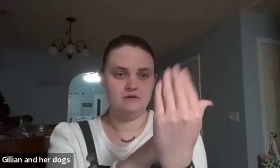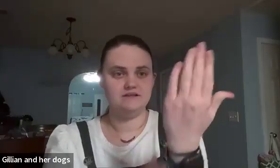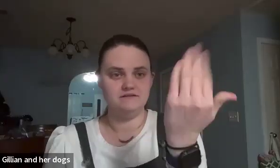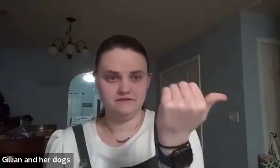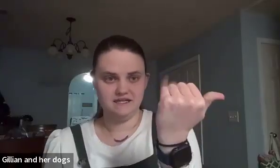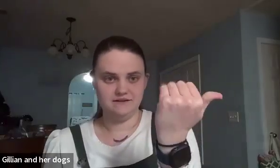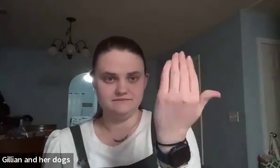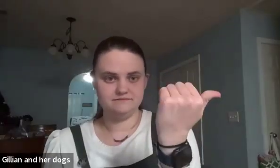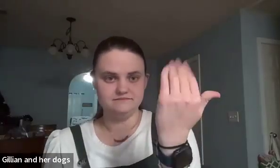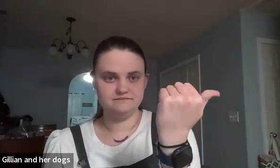out. 15.